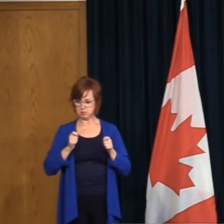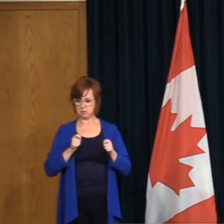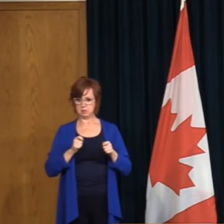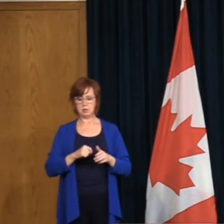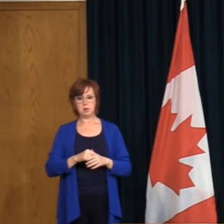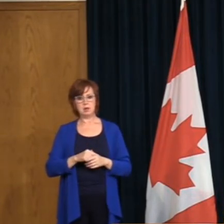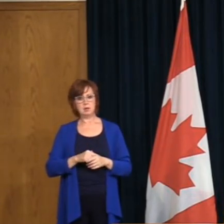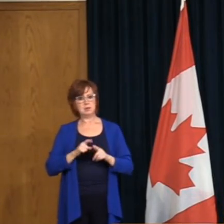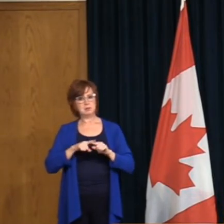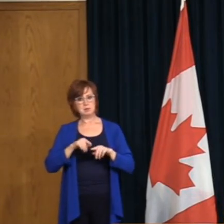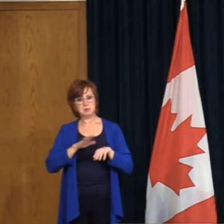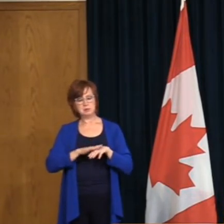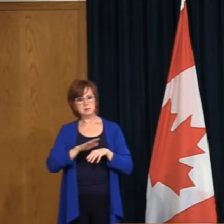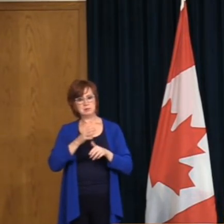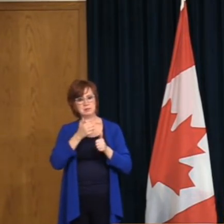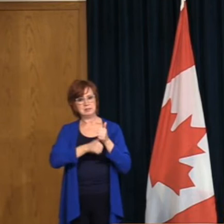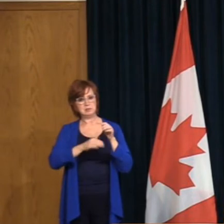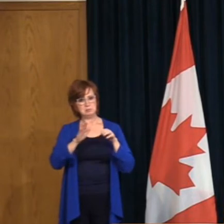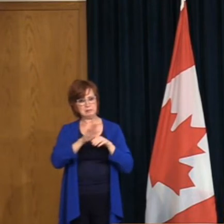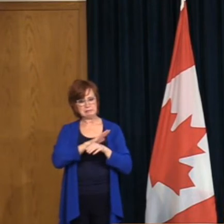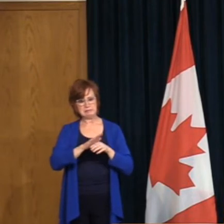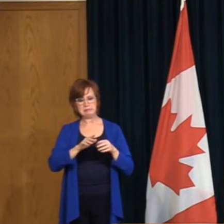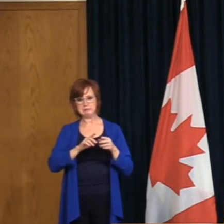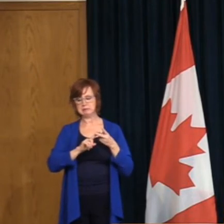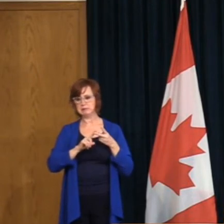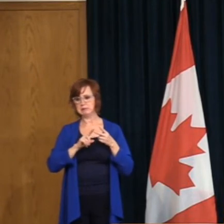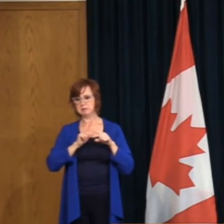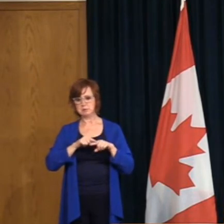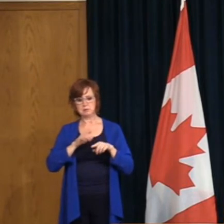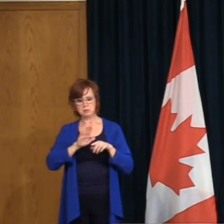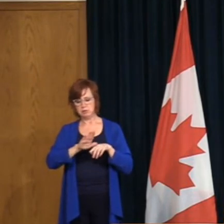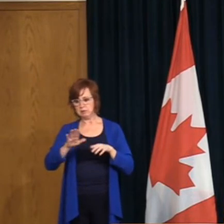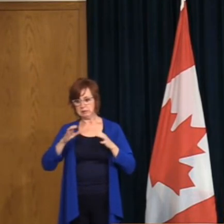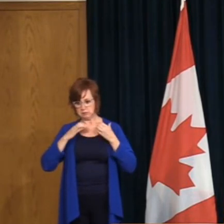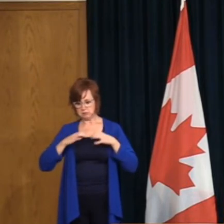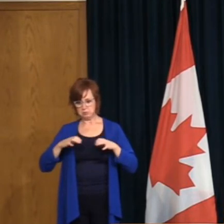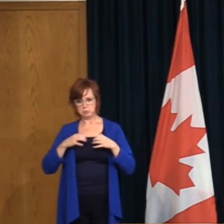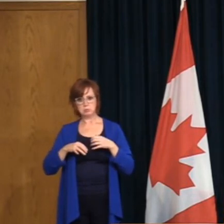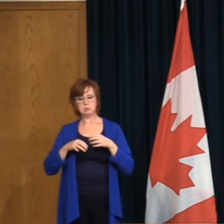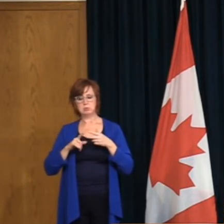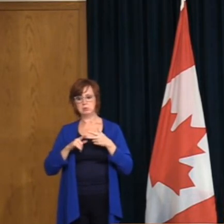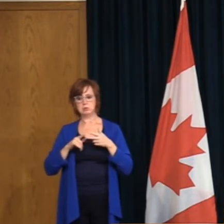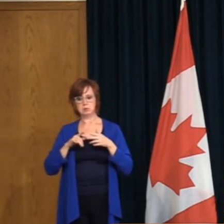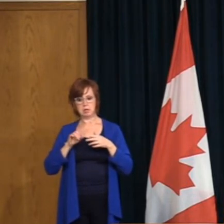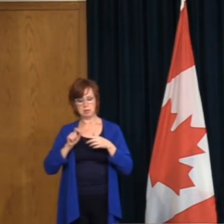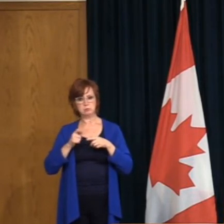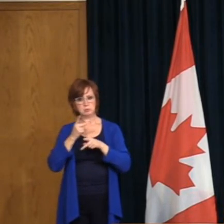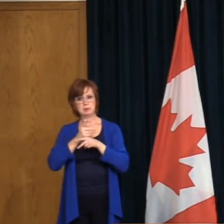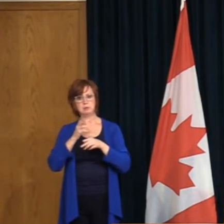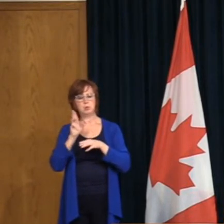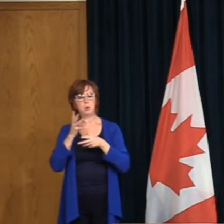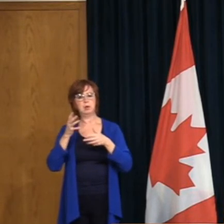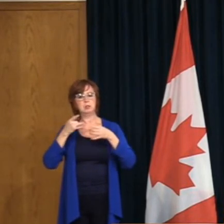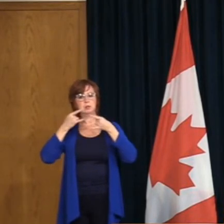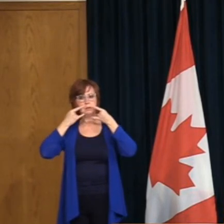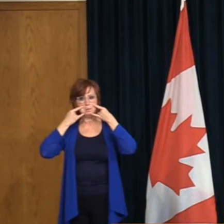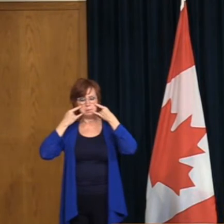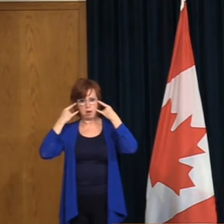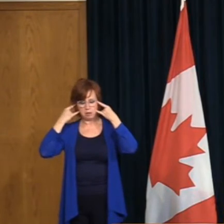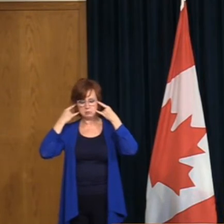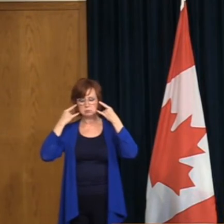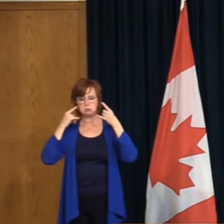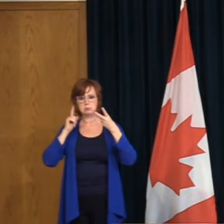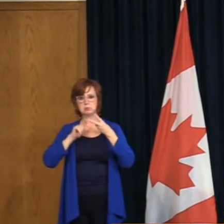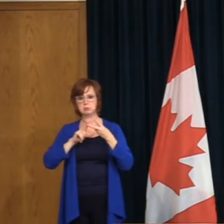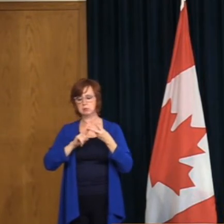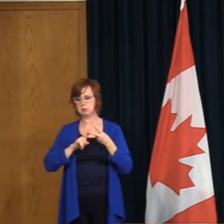business and certainly not visiting if you're sick, maybe taking additional precautions like using a mask, and how do we as